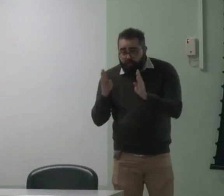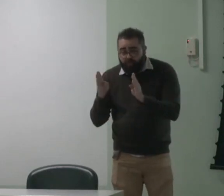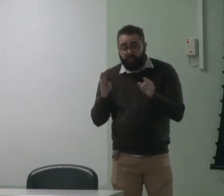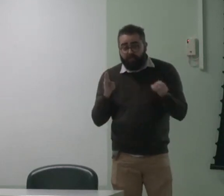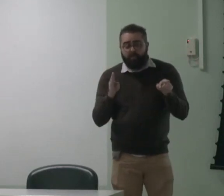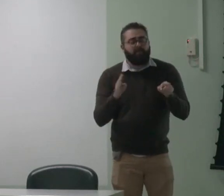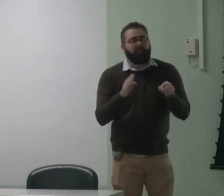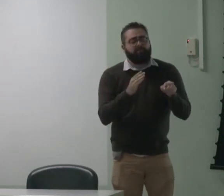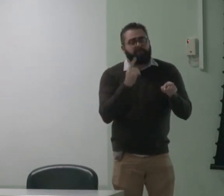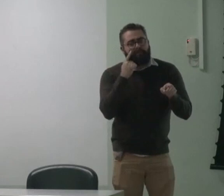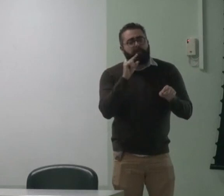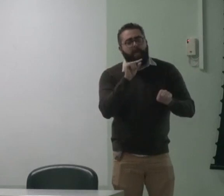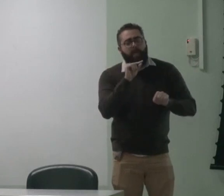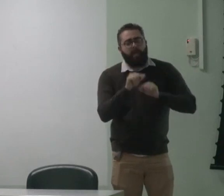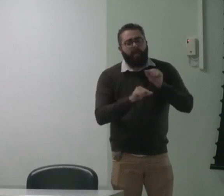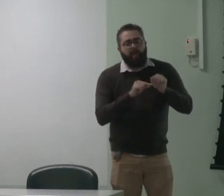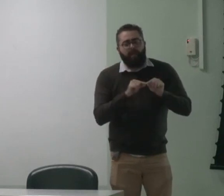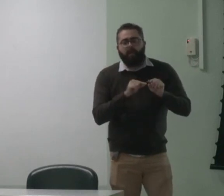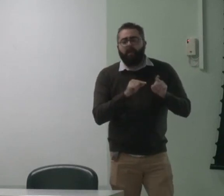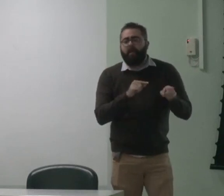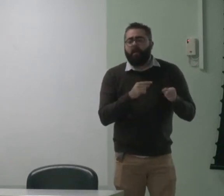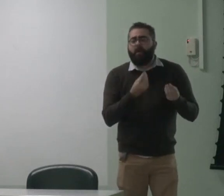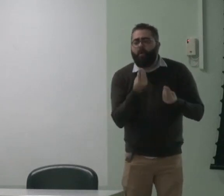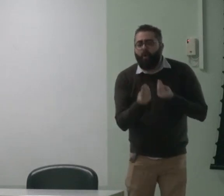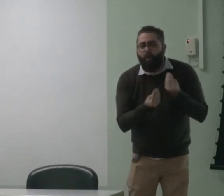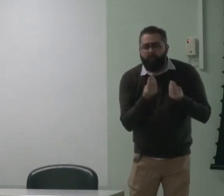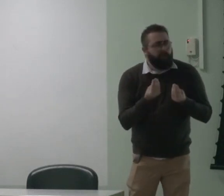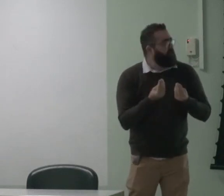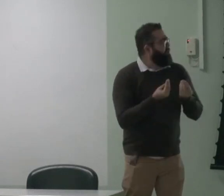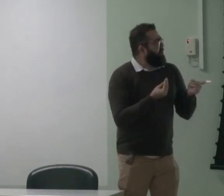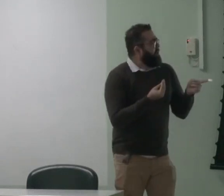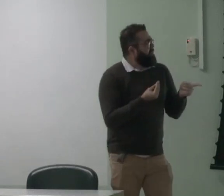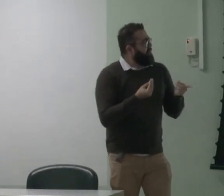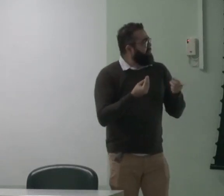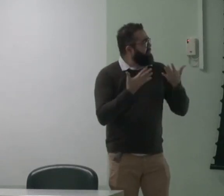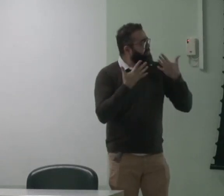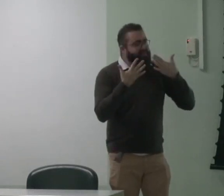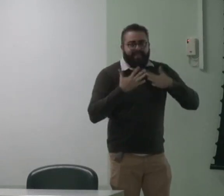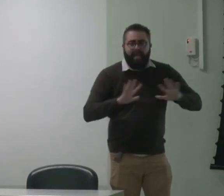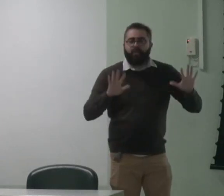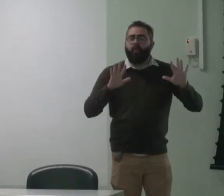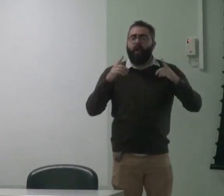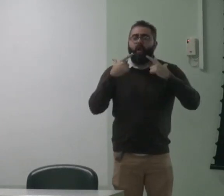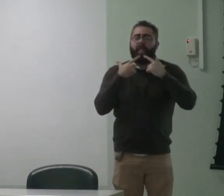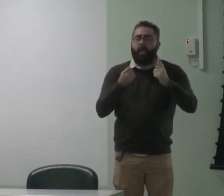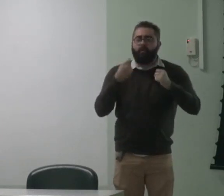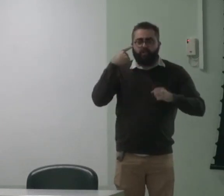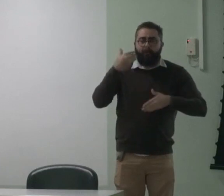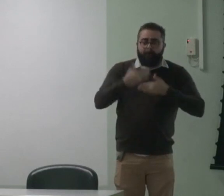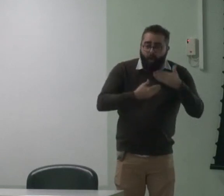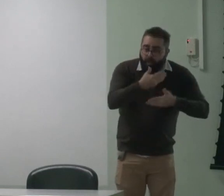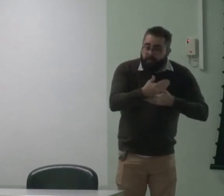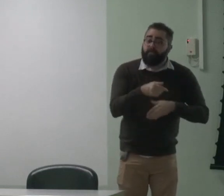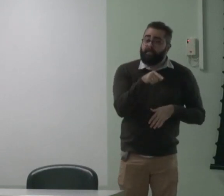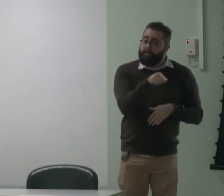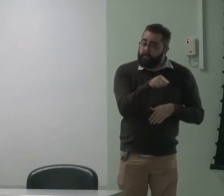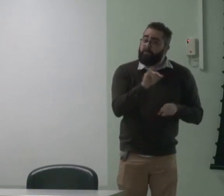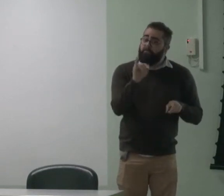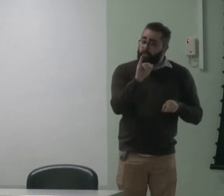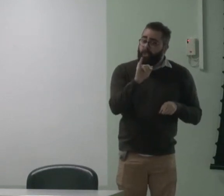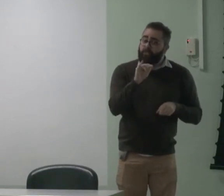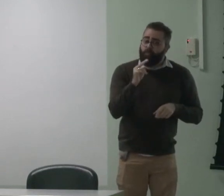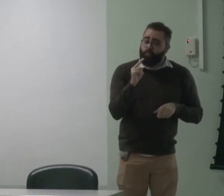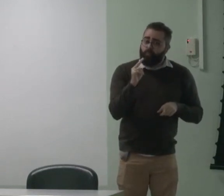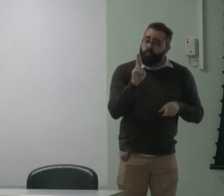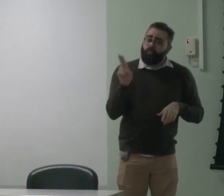motivation for UD was in natural language processing, but I will try to convince you that it's quite useful for